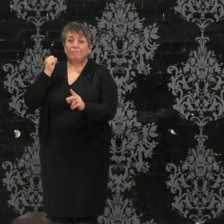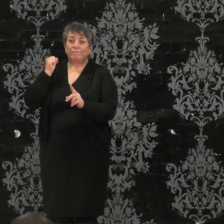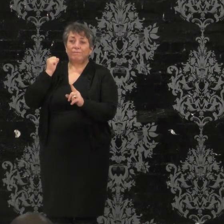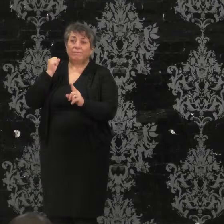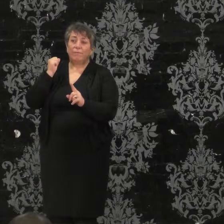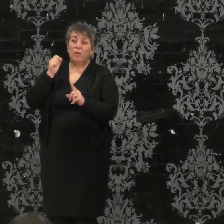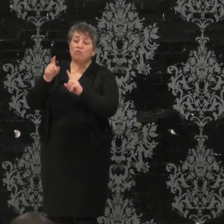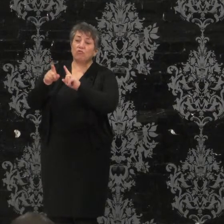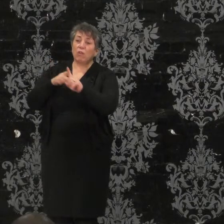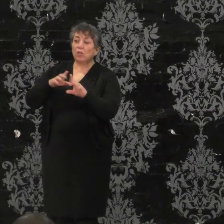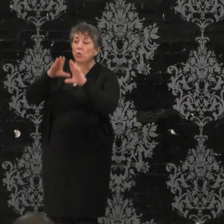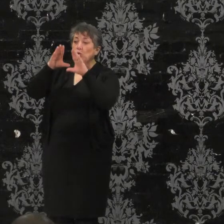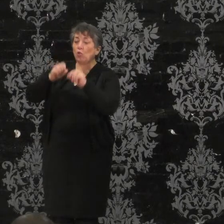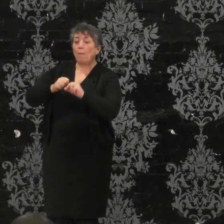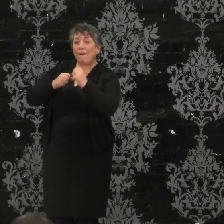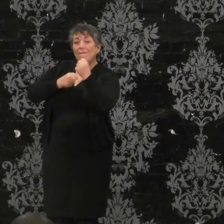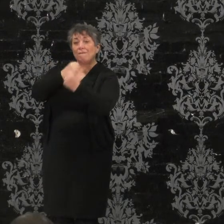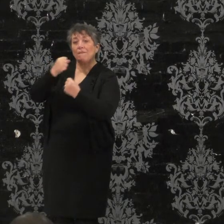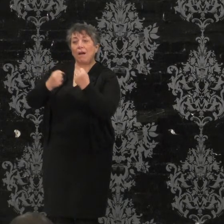stop a fight.